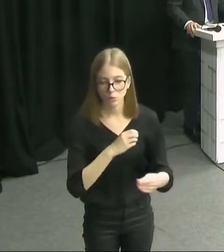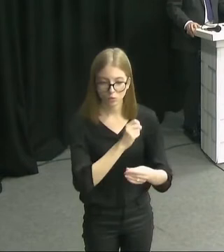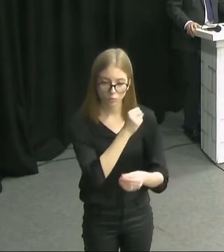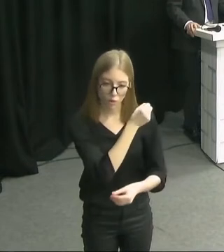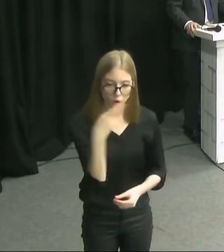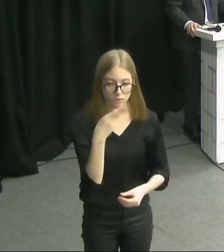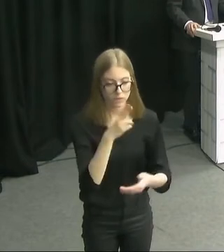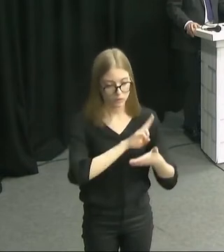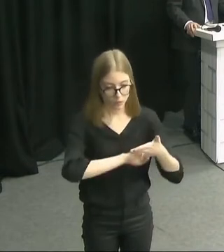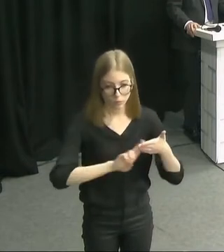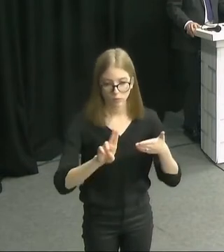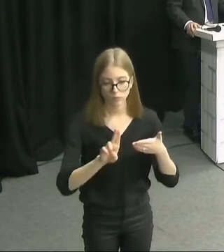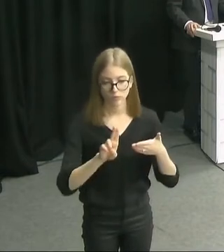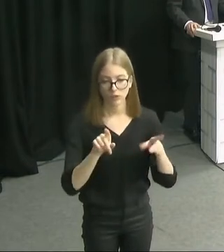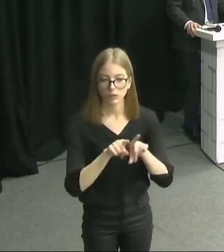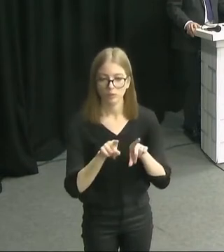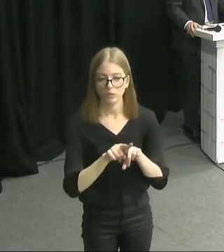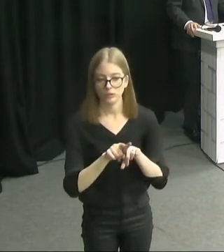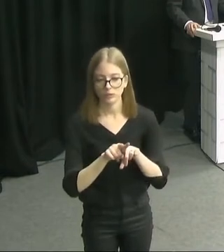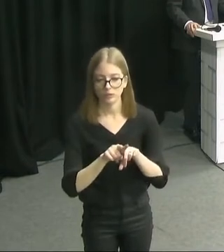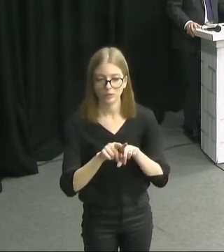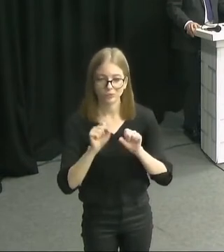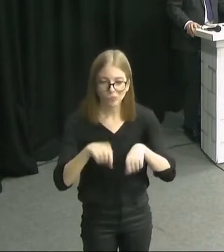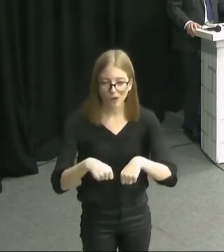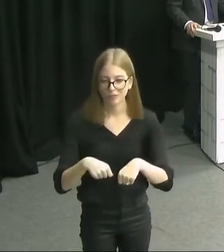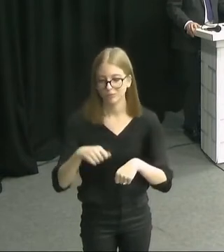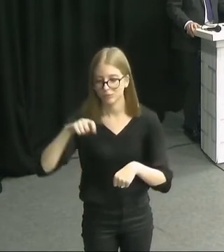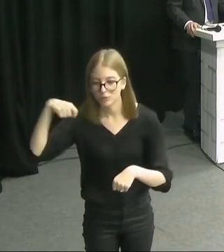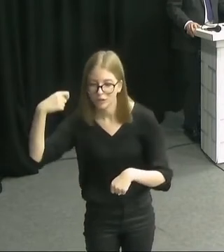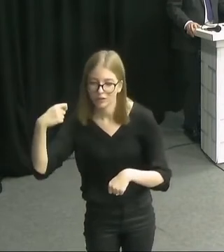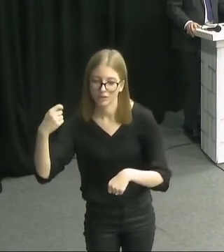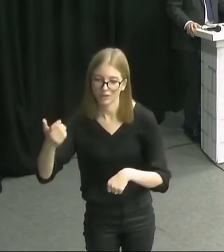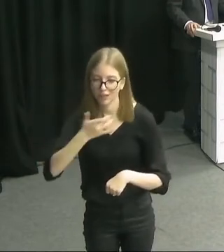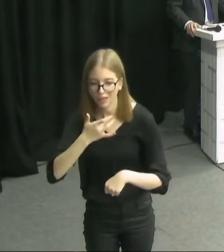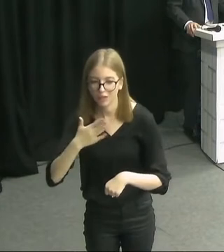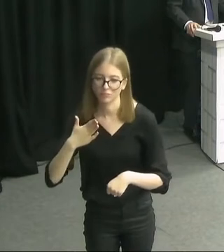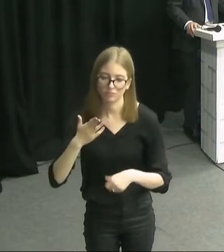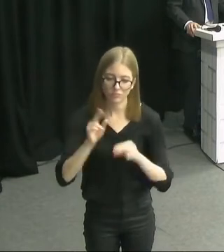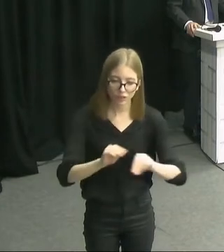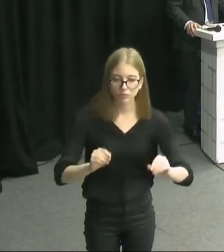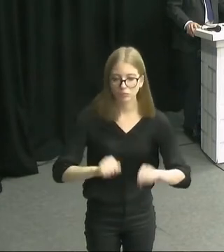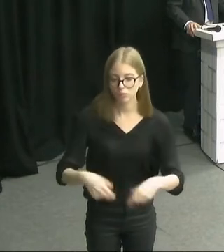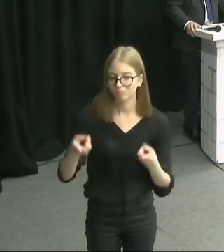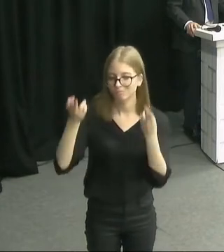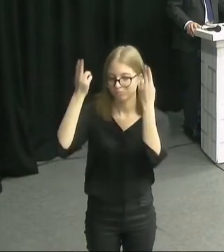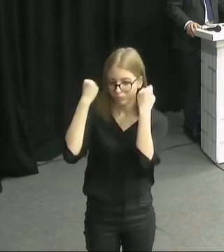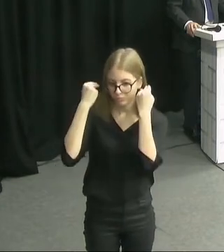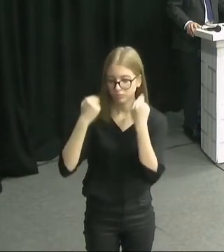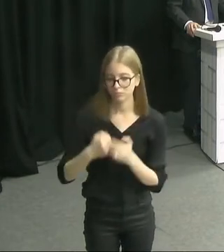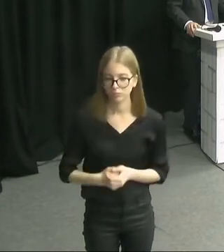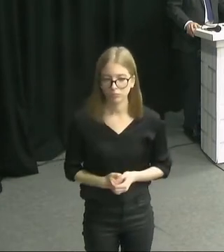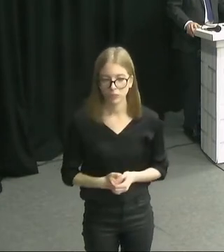possibility to sometimes give the credit to the students. We often have researchers, strong